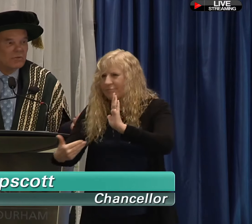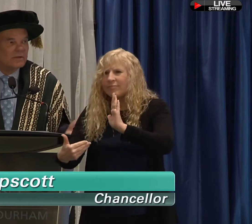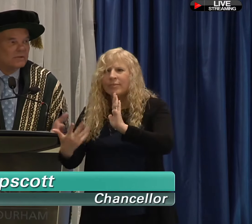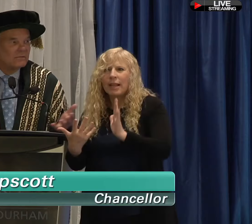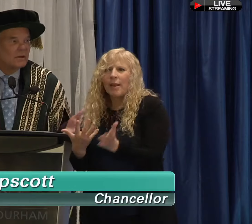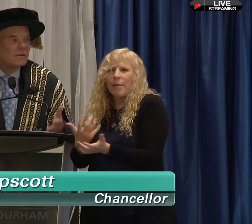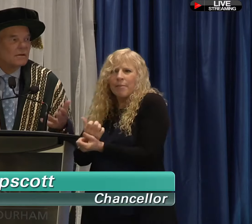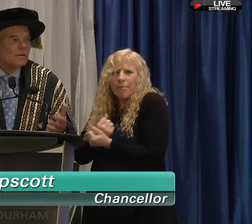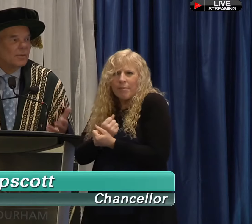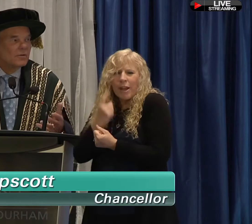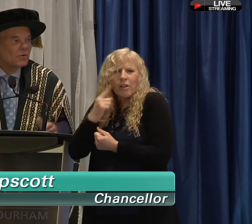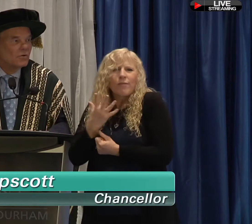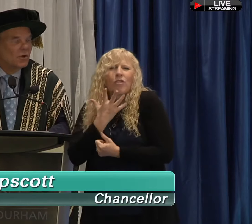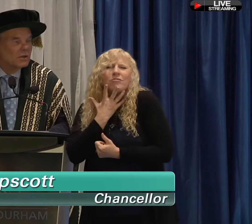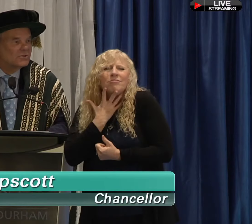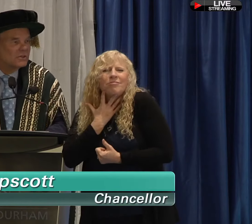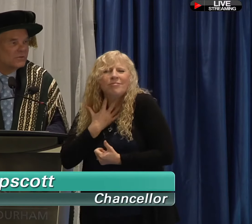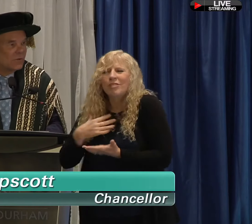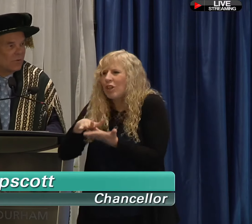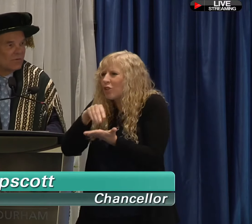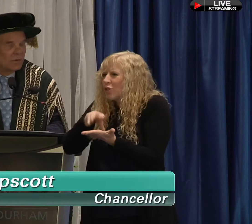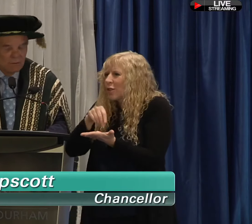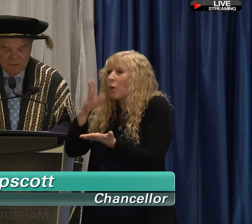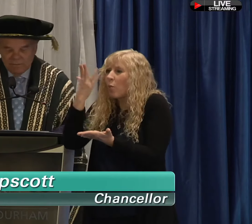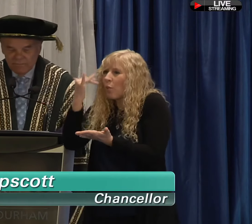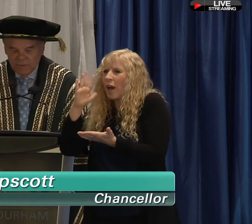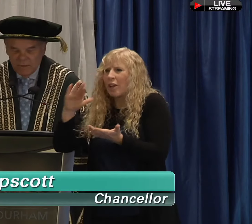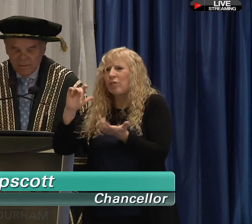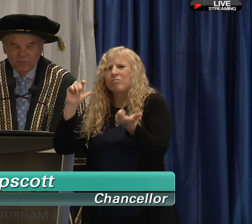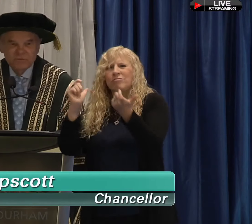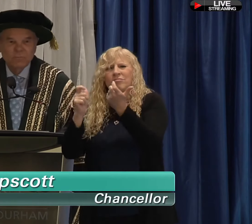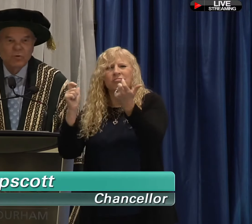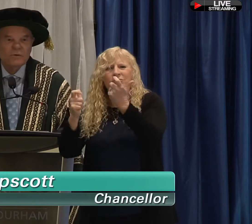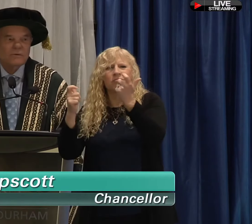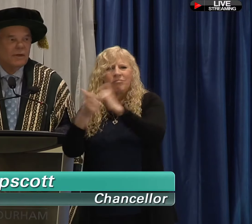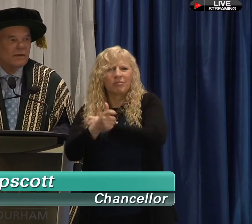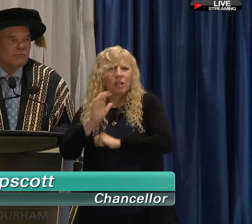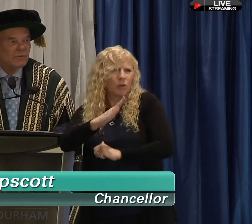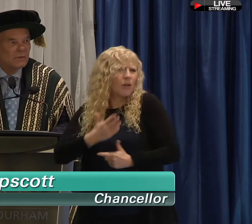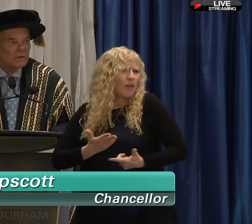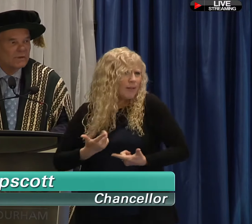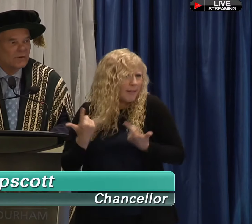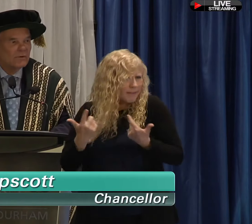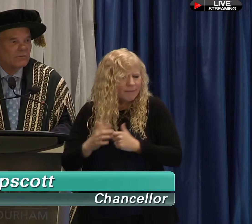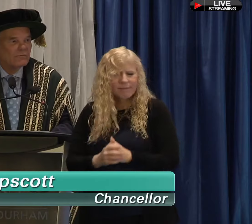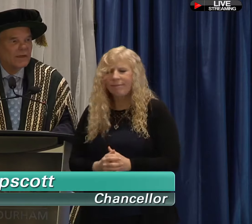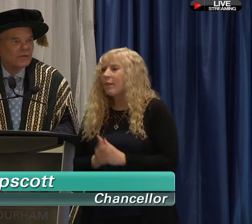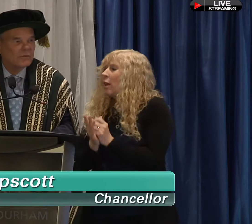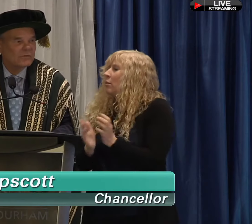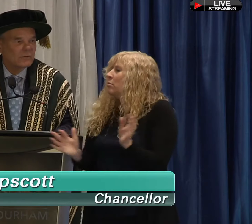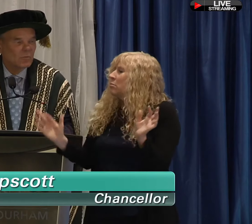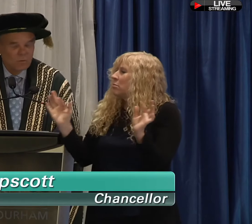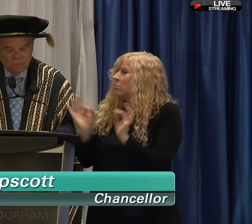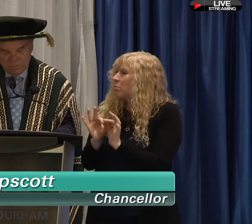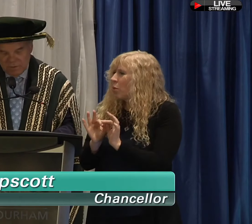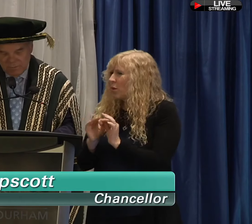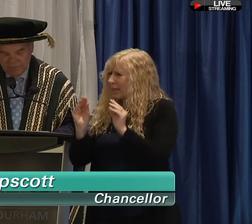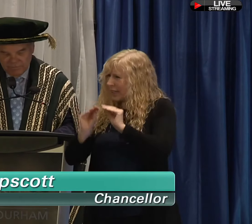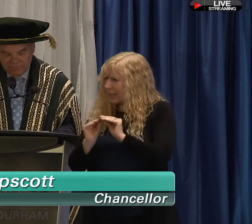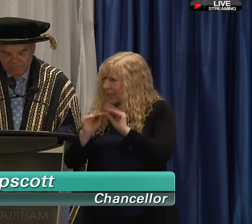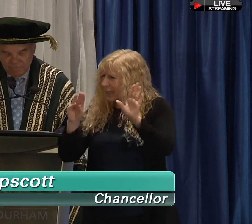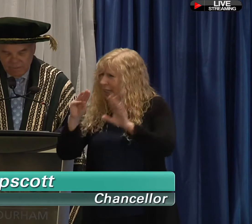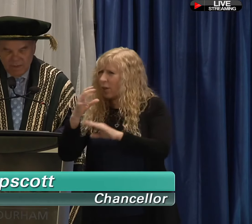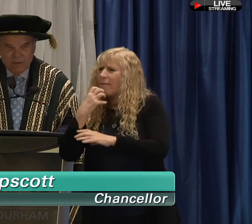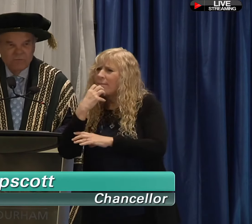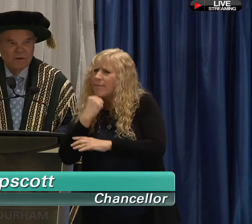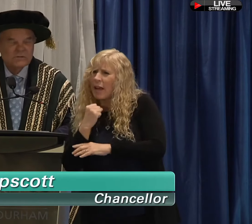change everything about your knowledge as you go throughout life. And most important, to have clear values and a moral